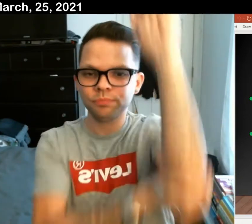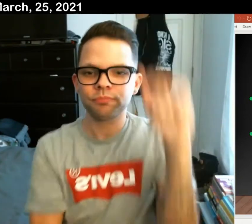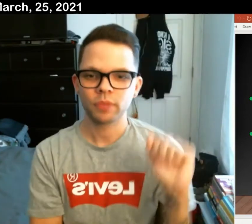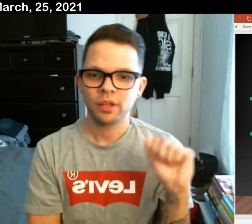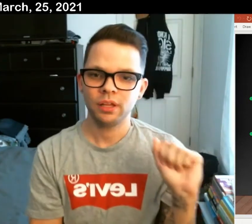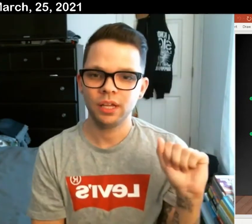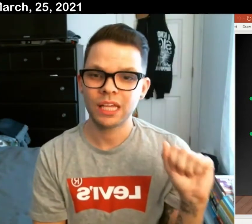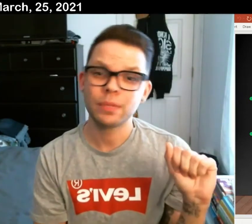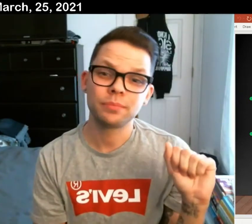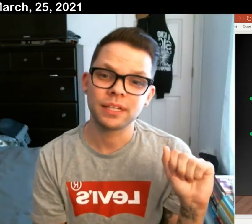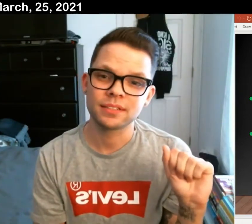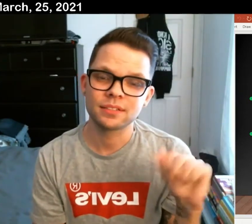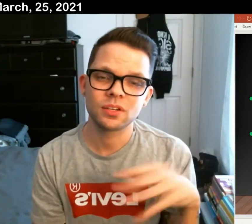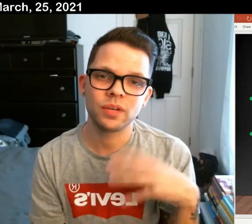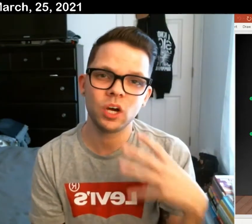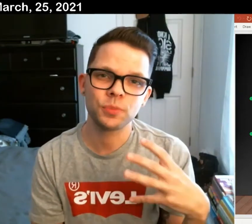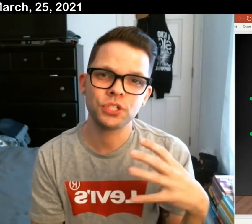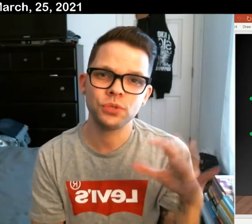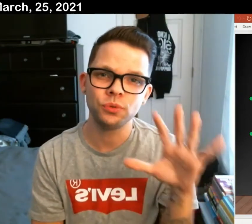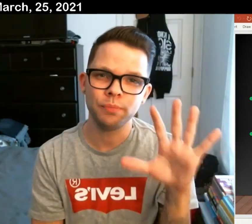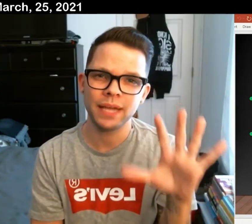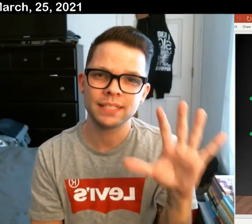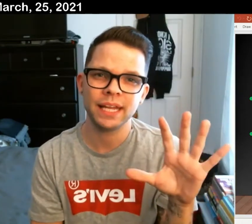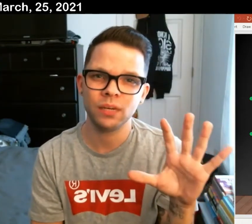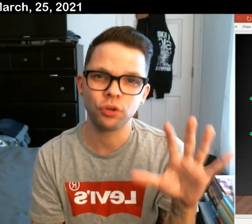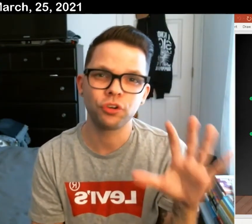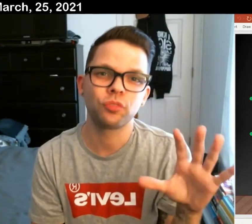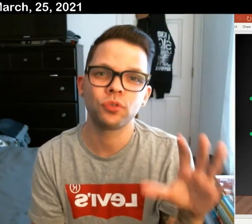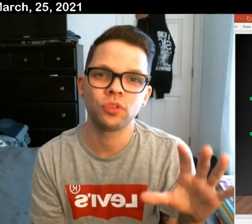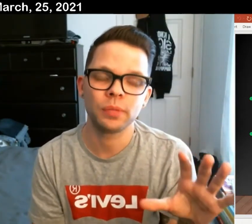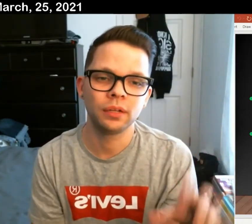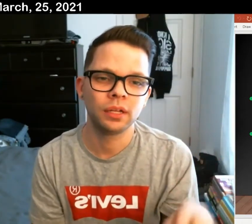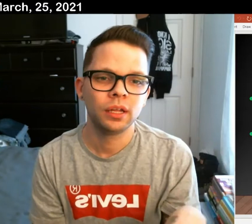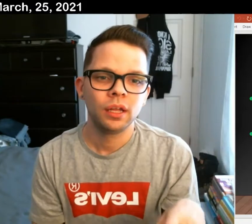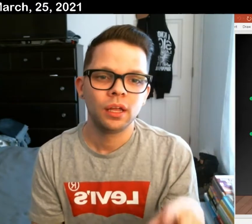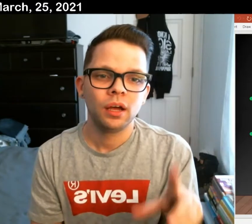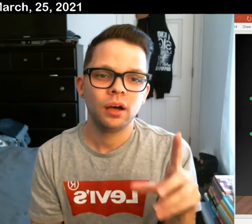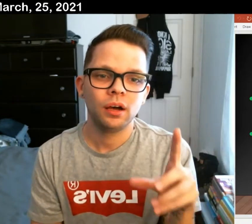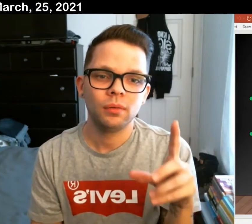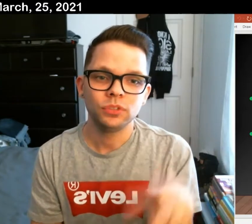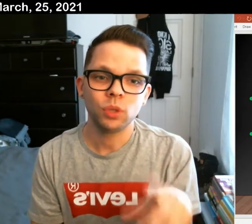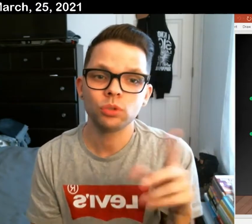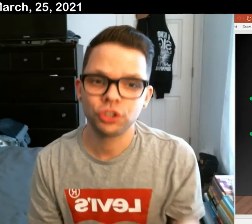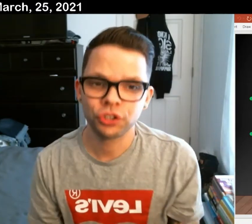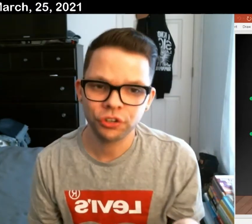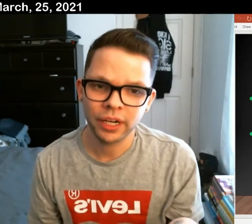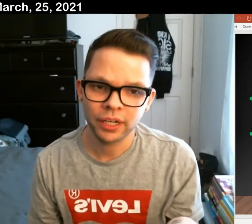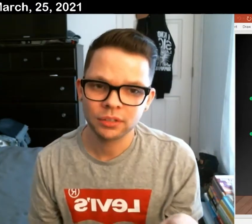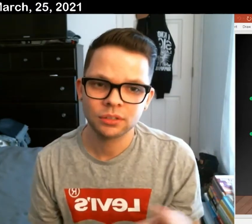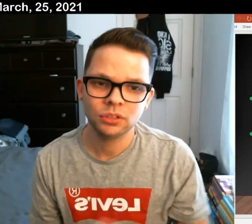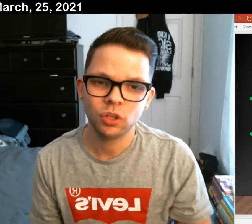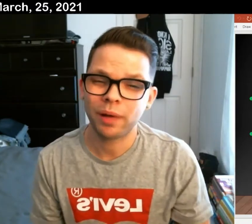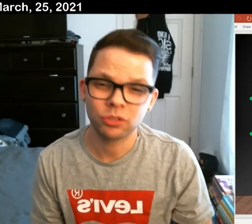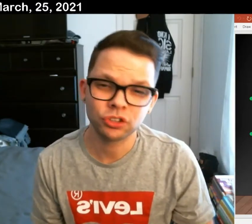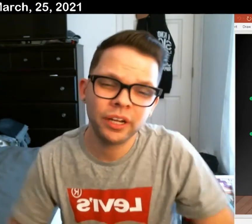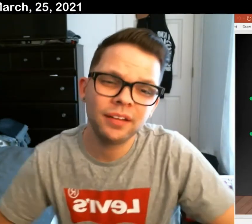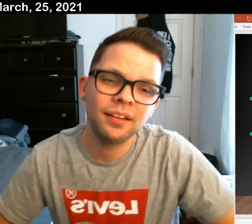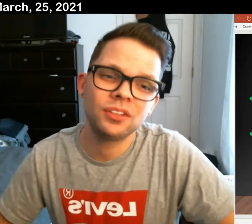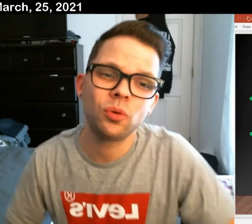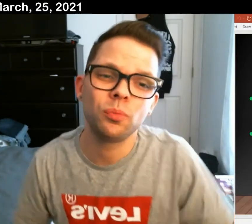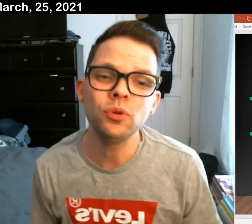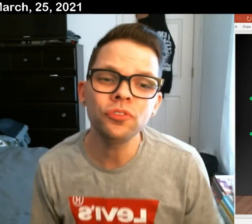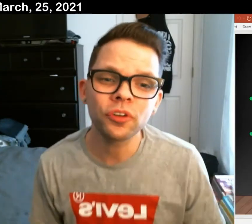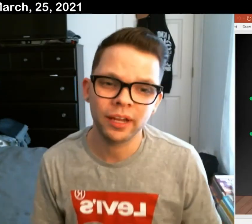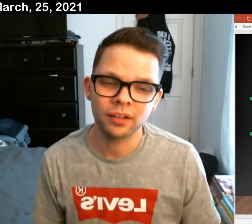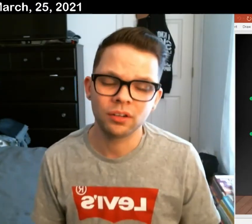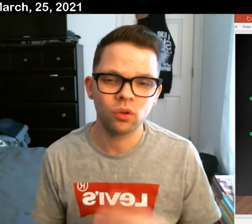elbow and keep it in place. So it helps you maintain where you're supposed to be. Don't jerk your hand, don't bounce your hand, and